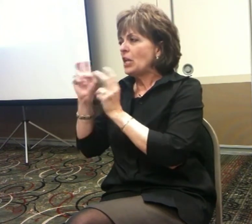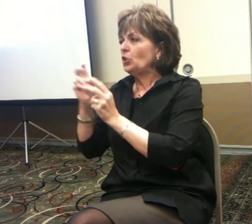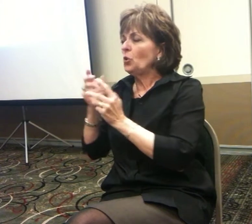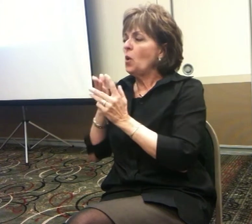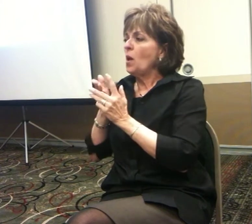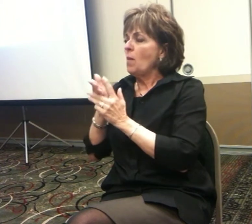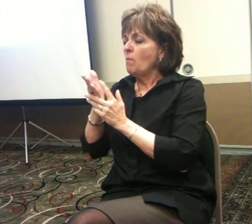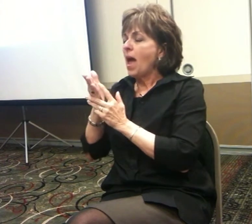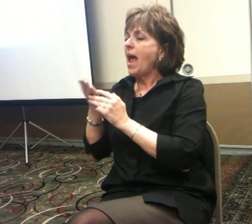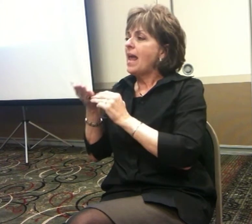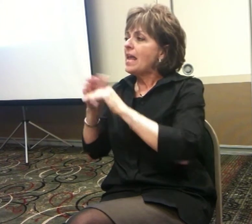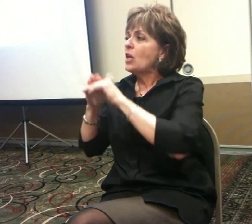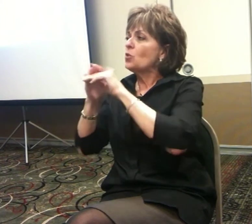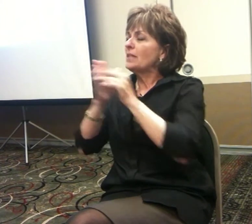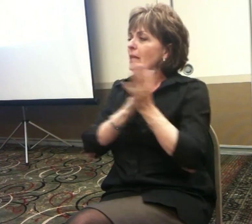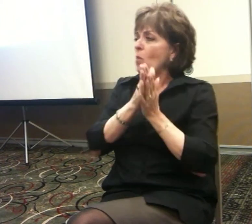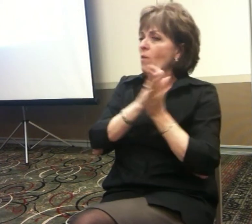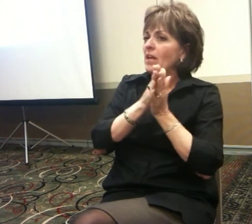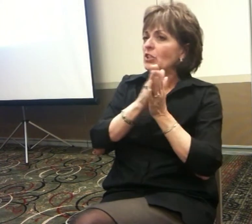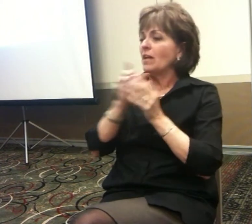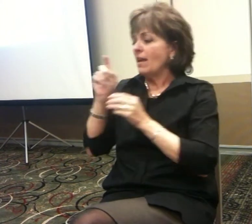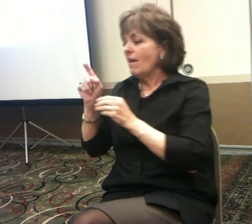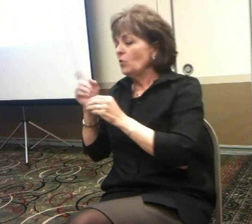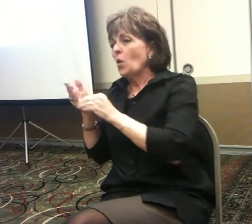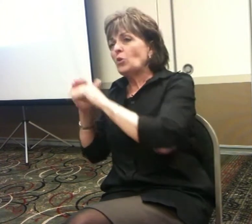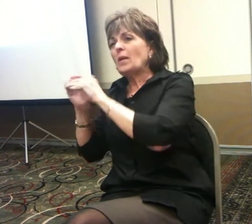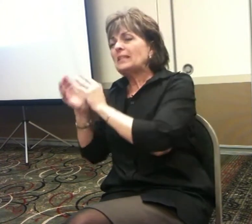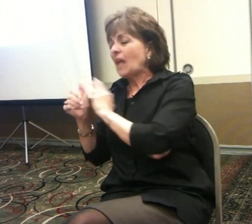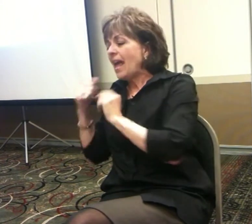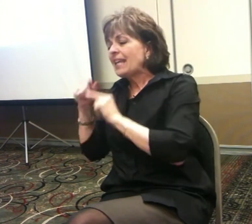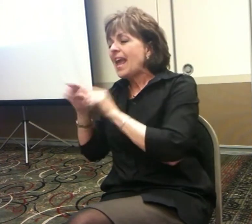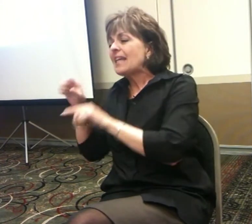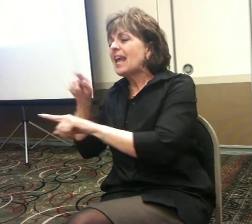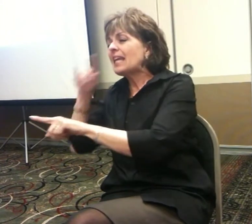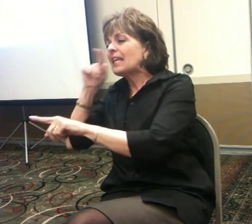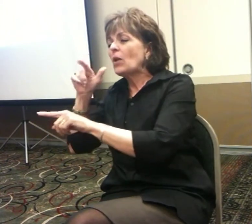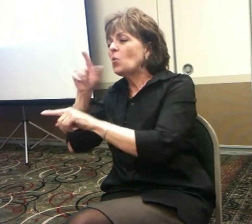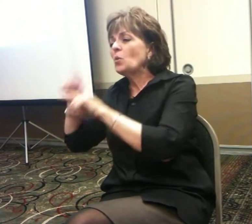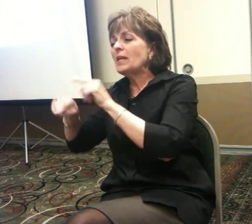skill. I can't take a kid who can't read and say, okay, well, I'll tell you what, I've got $5 here if you're going to read now.